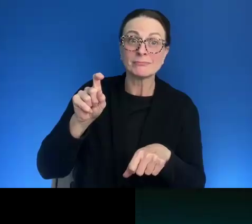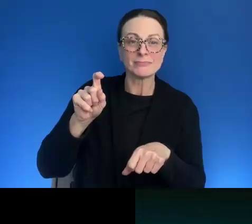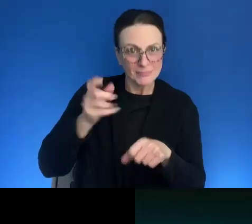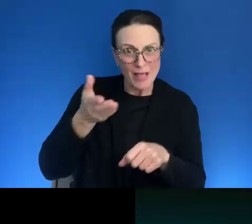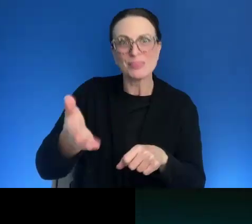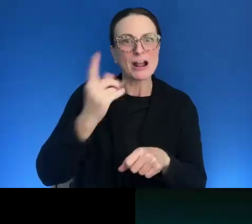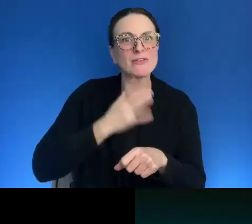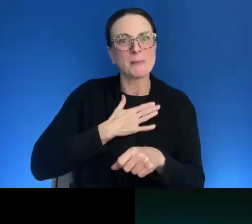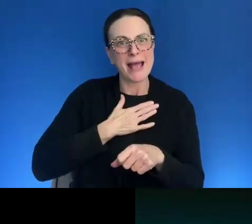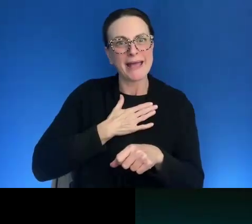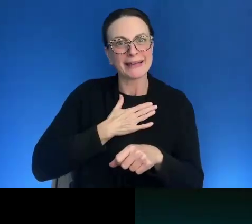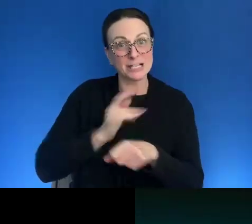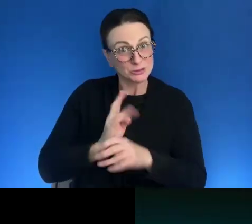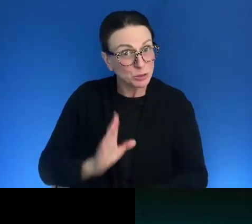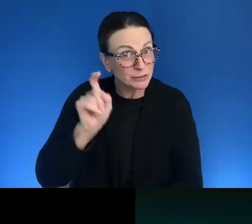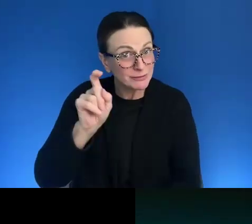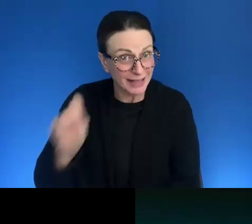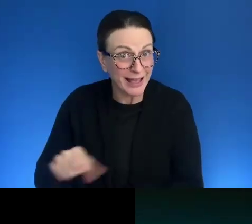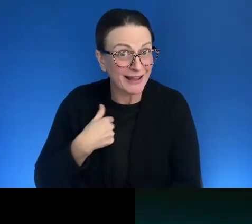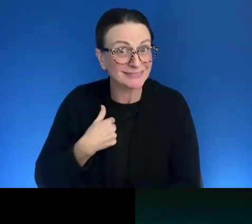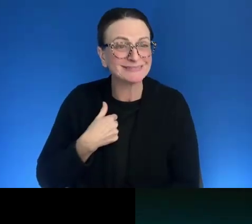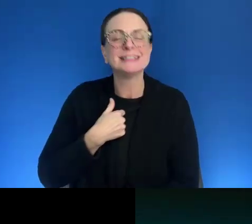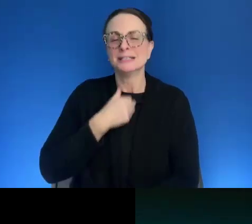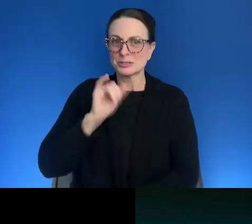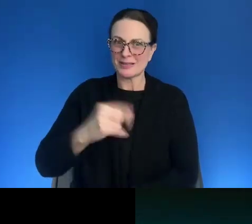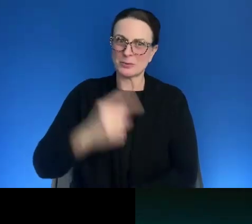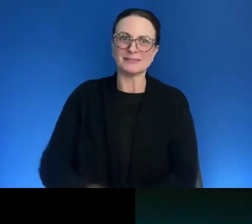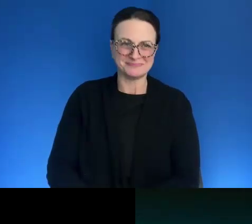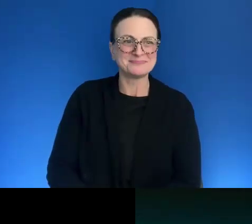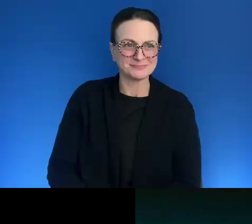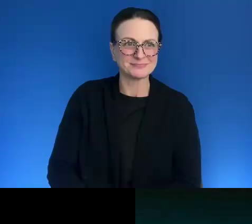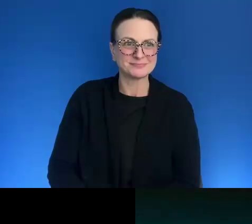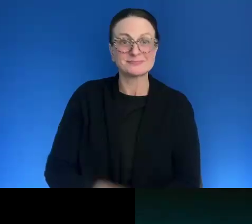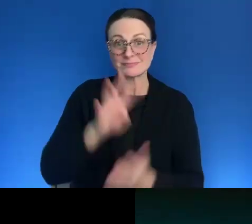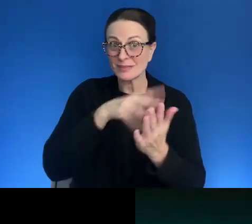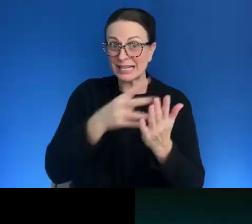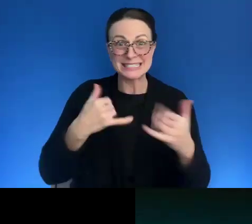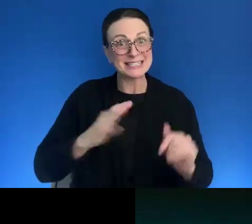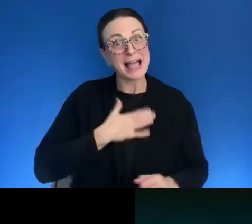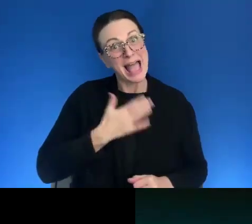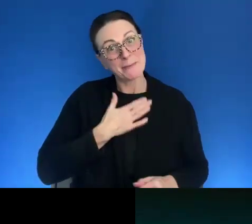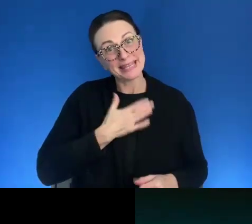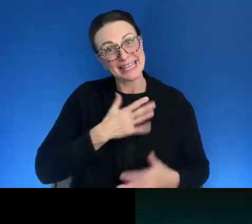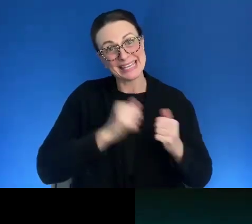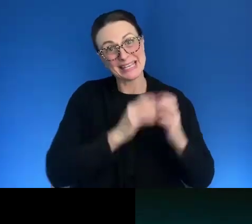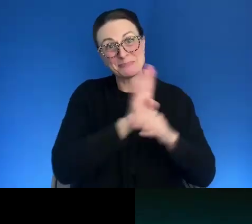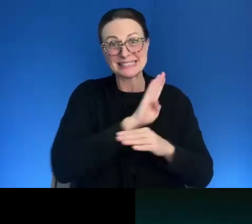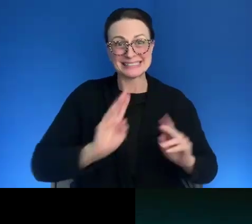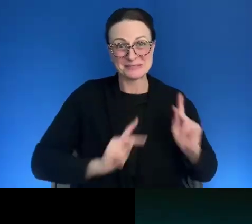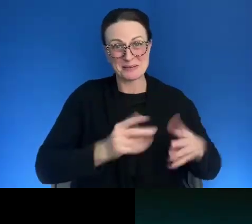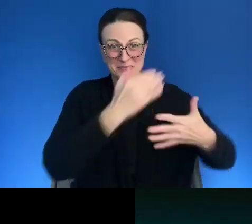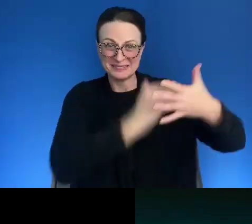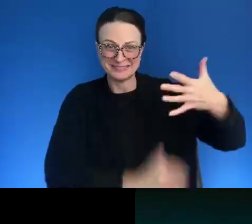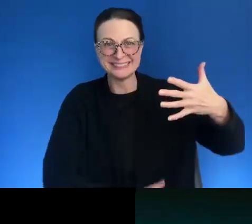for my customers? So that's one. So scheduling, we're still in the happy entrepreneur